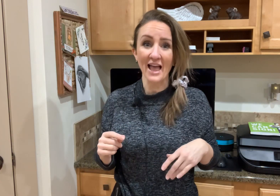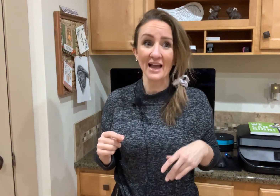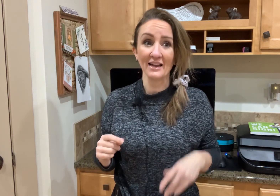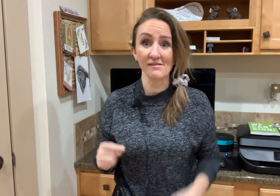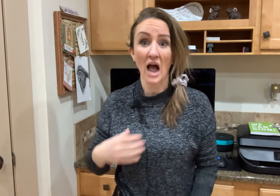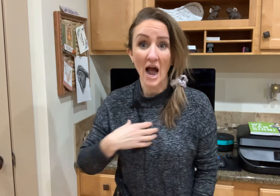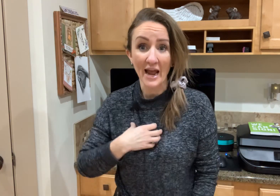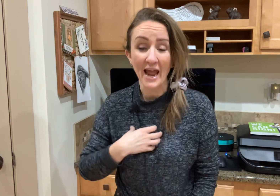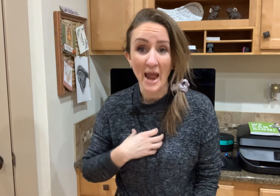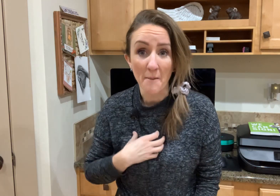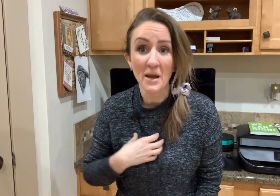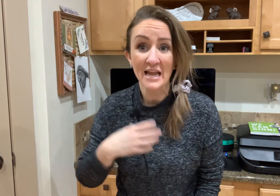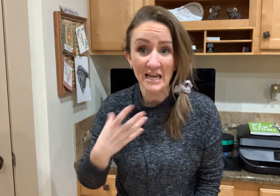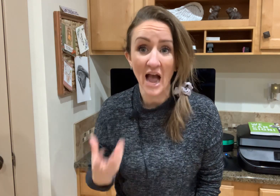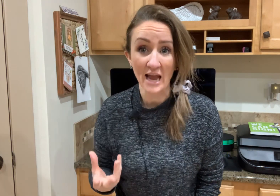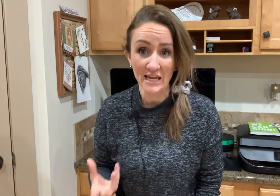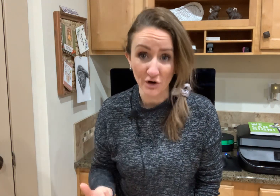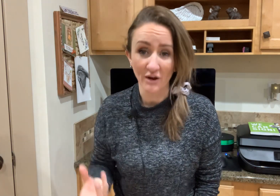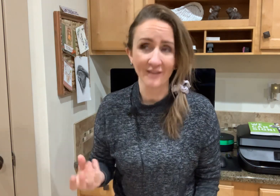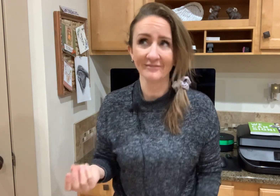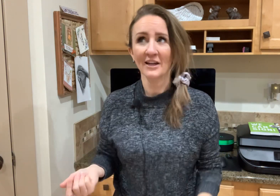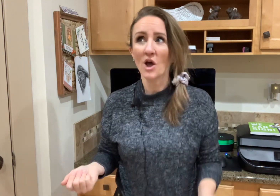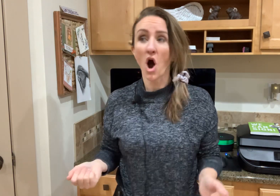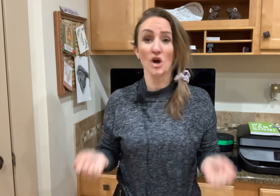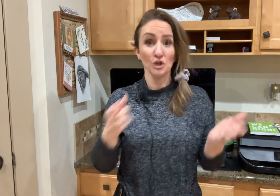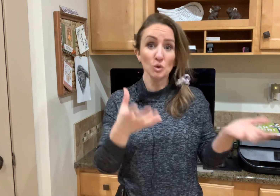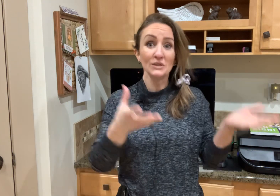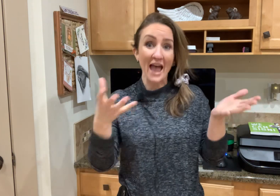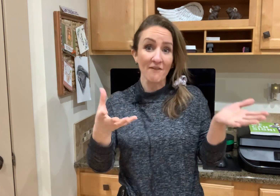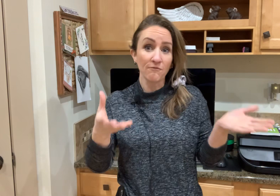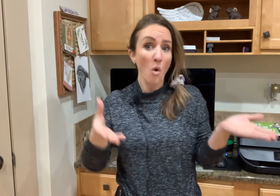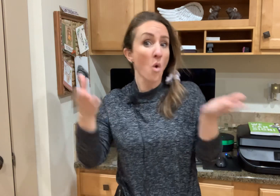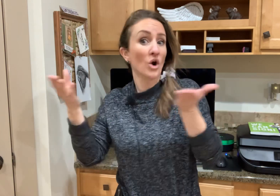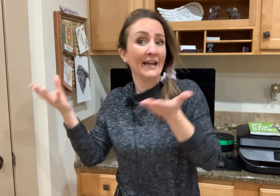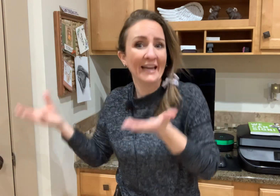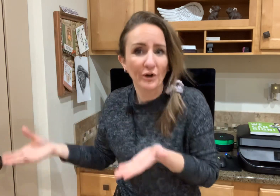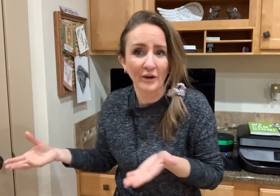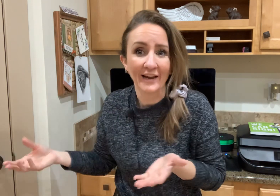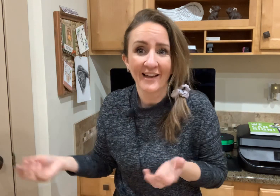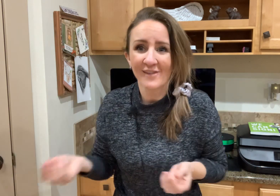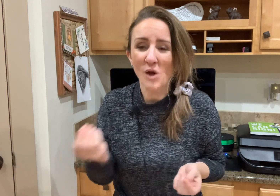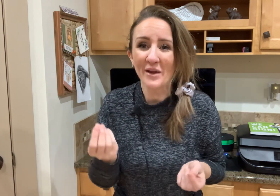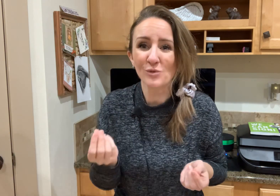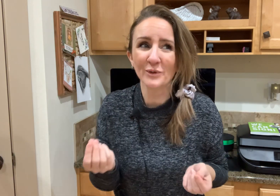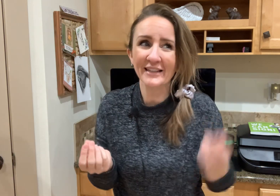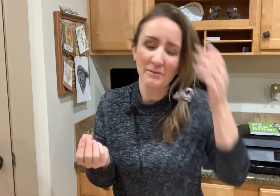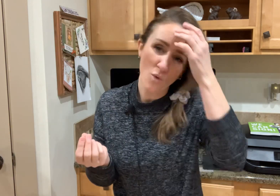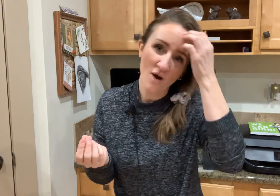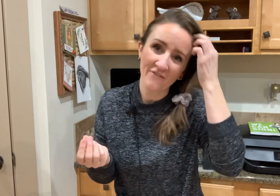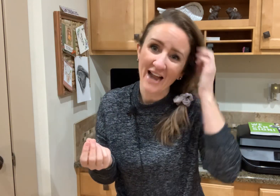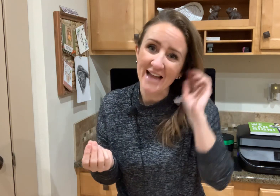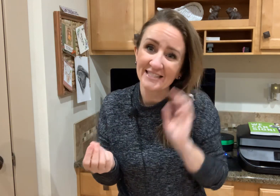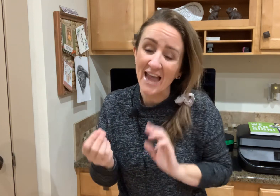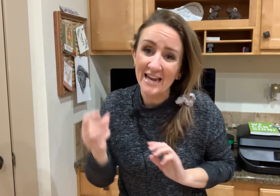it's I am here, are you deaf or hearing? So it's really more of an